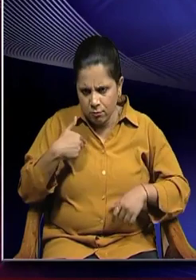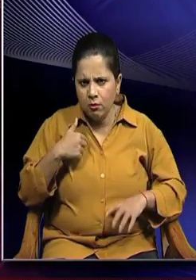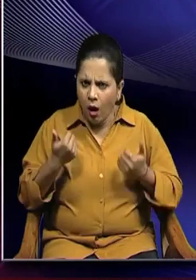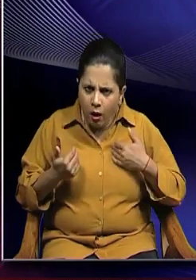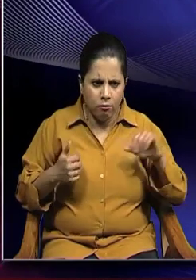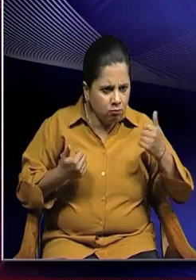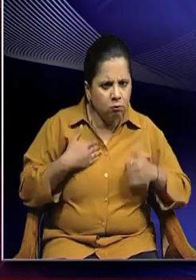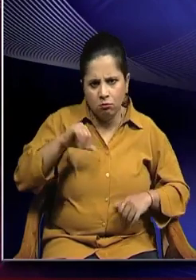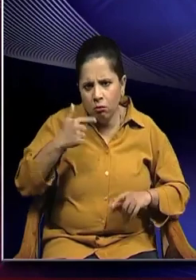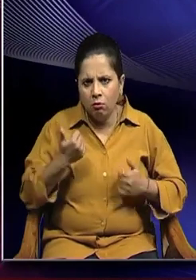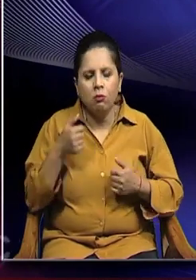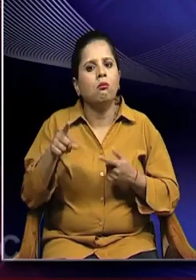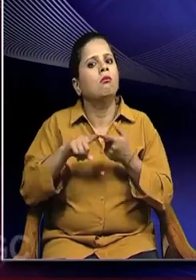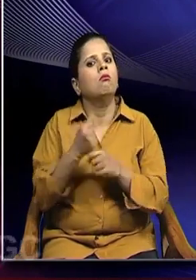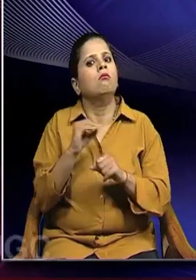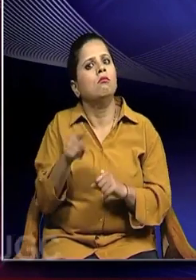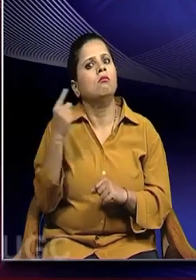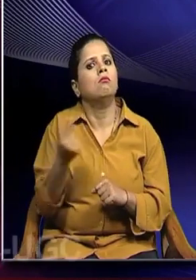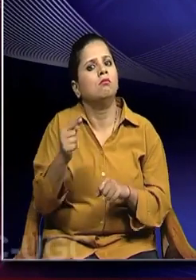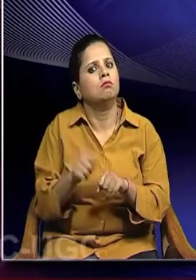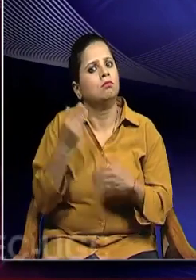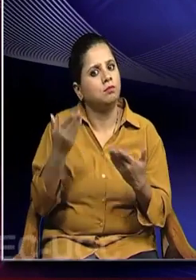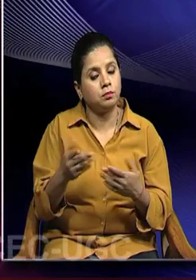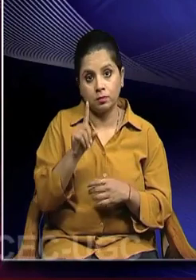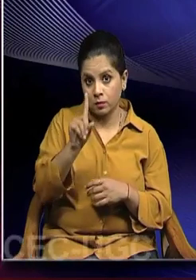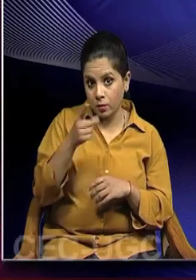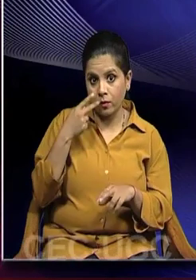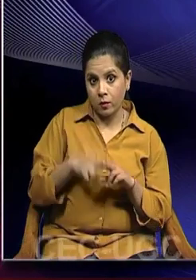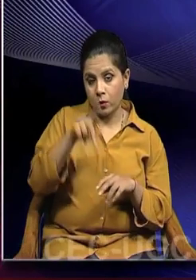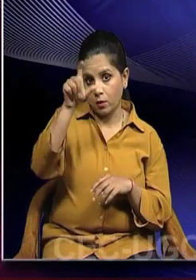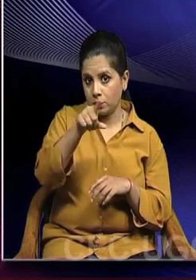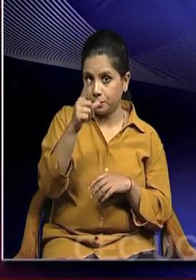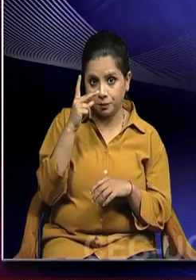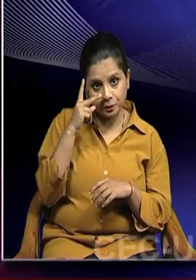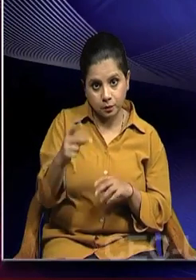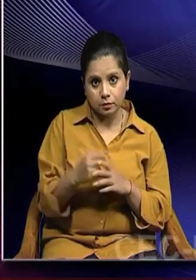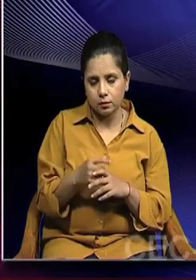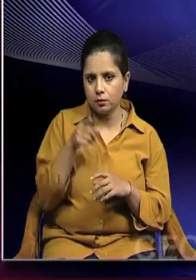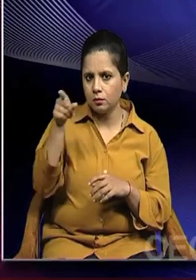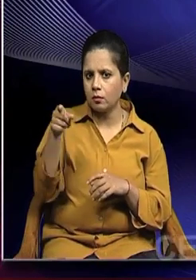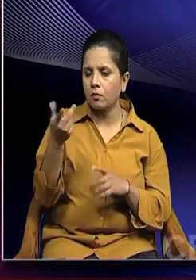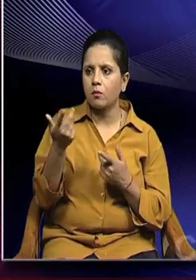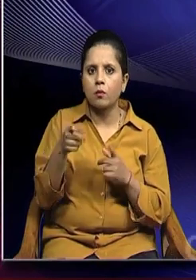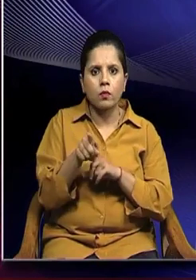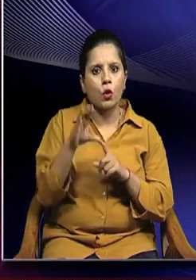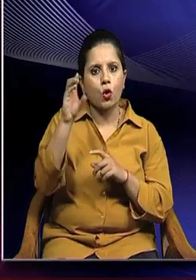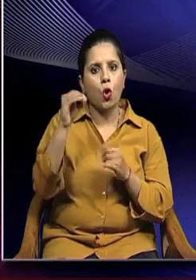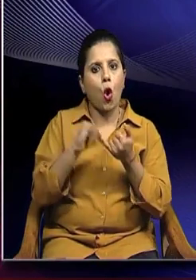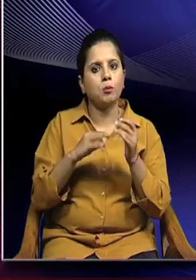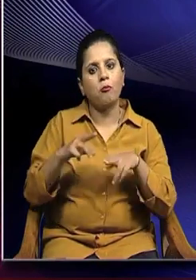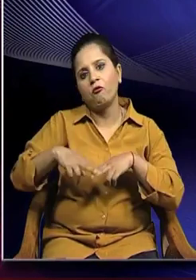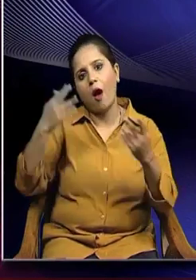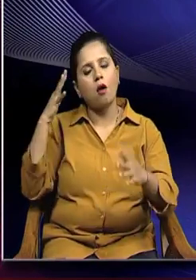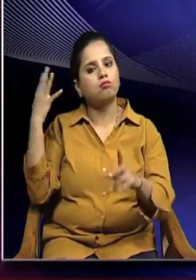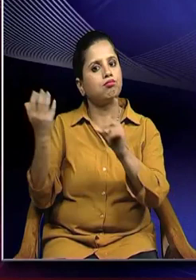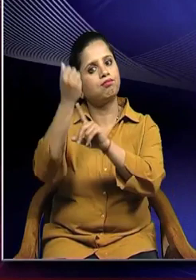grabbing opportunity only, grabbing chances only. Whereas, if you find a person who has reached at the cosmic level, they